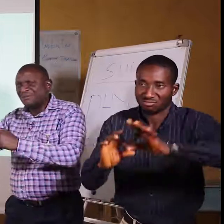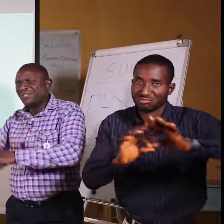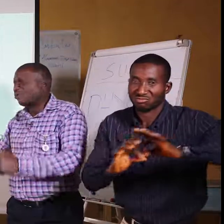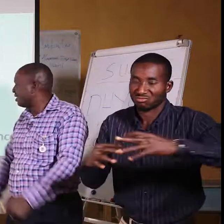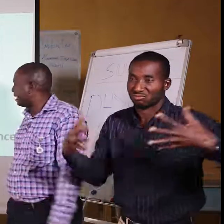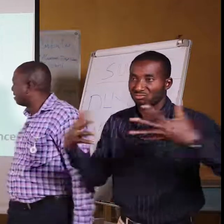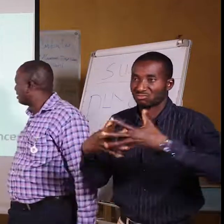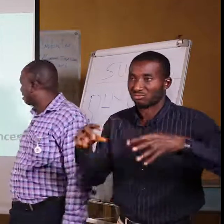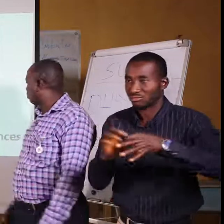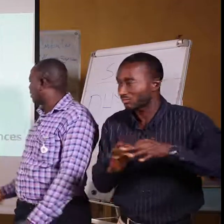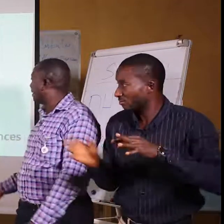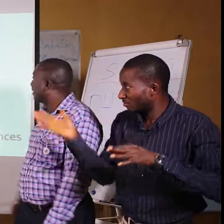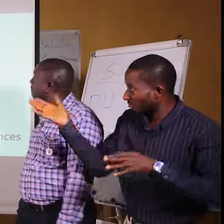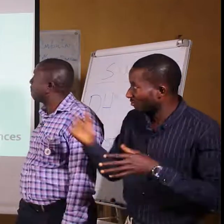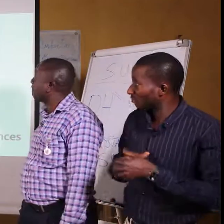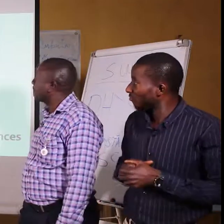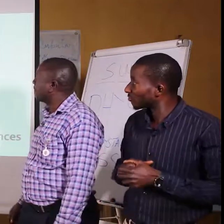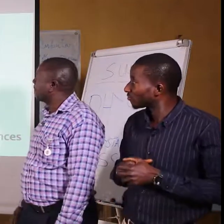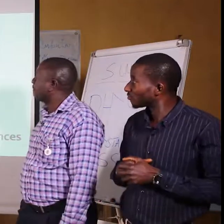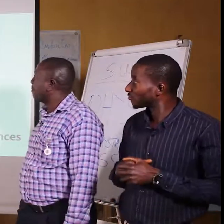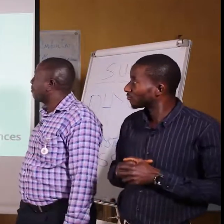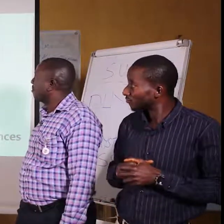that are being twisted together.